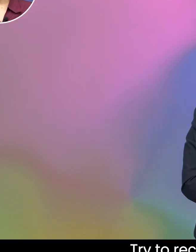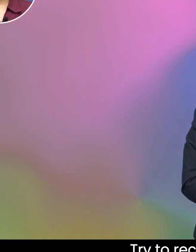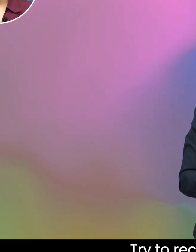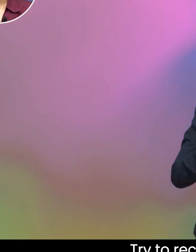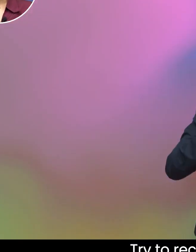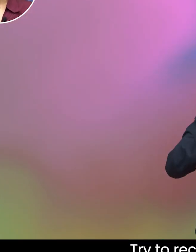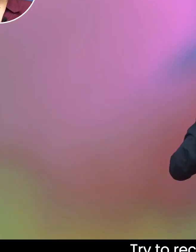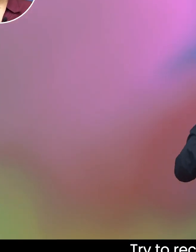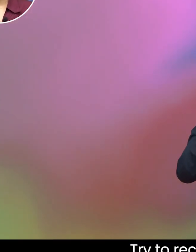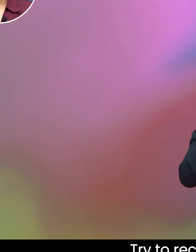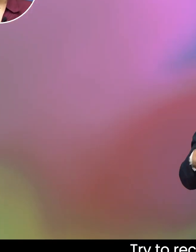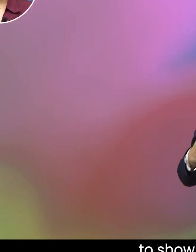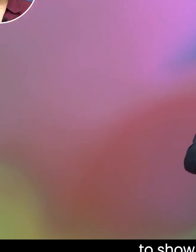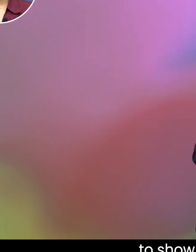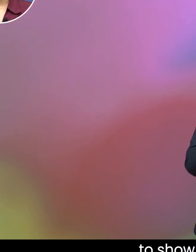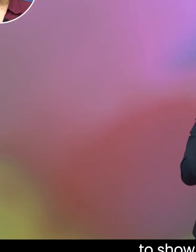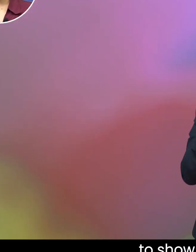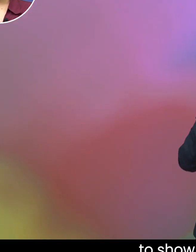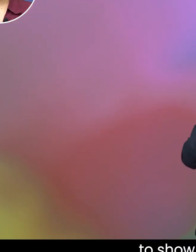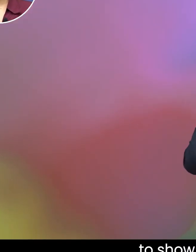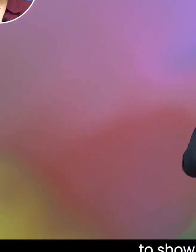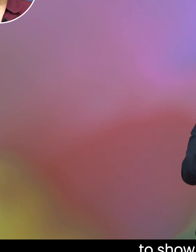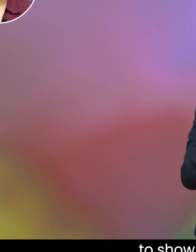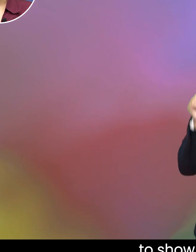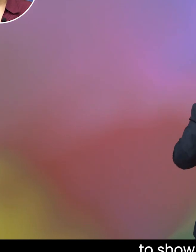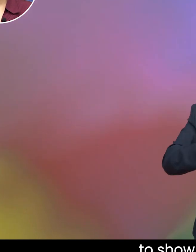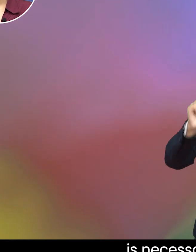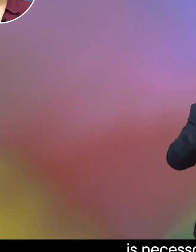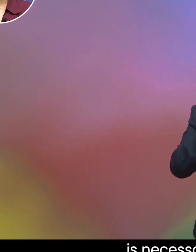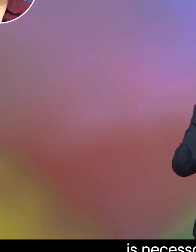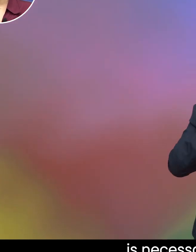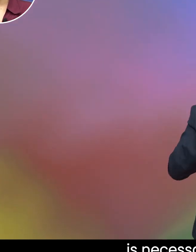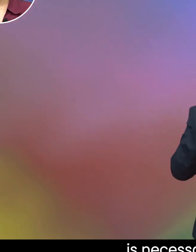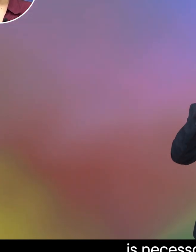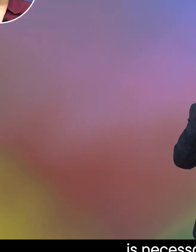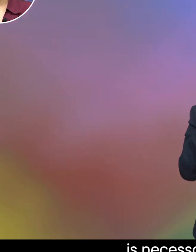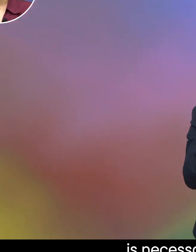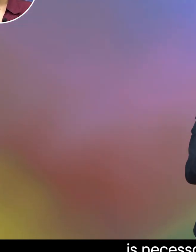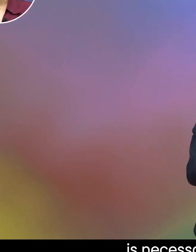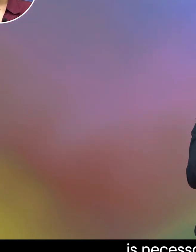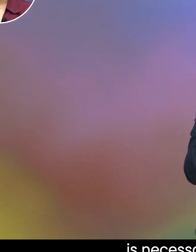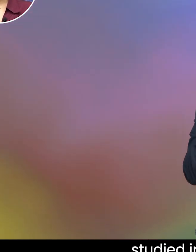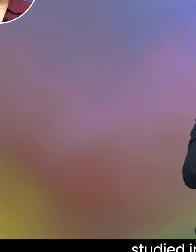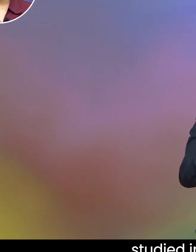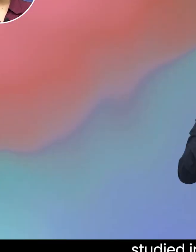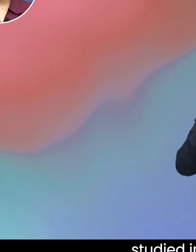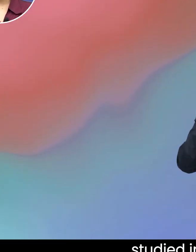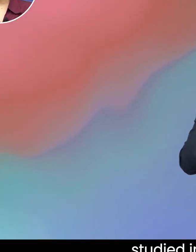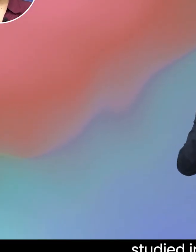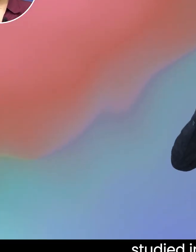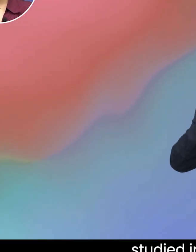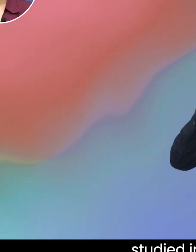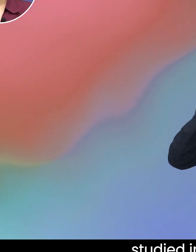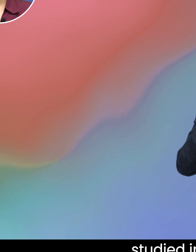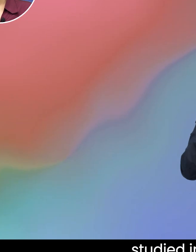Try to recollect the experiment to show that carbon dioxide is necessary for photosynthesis, studied in